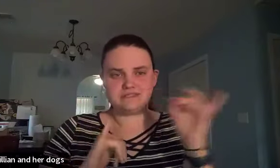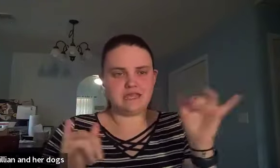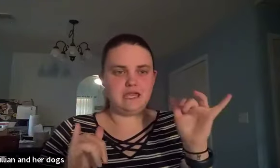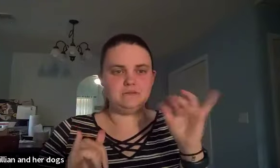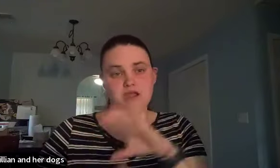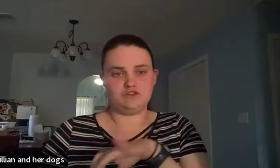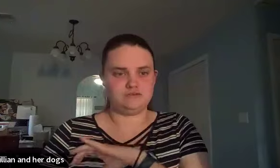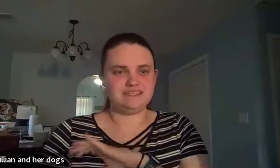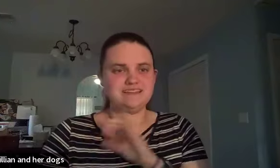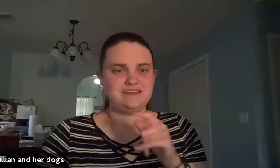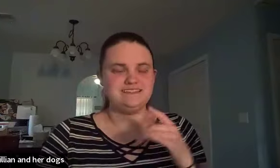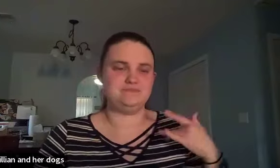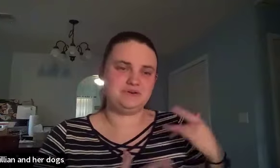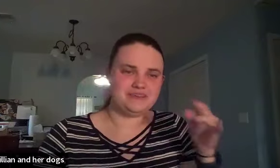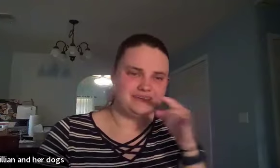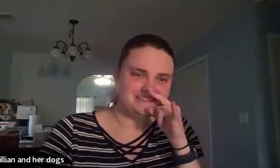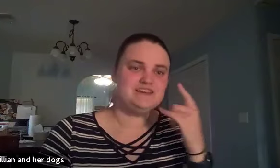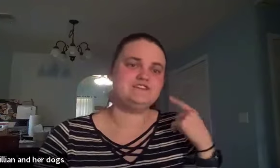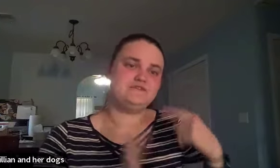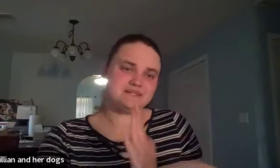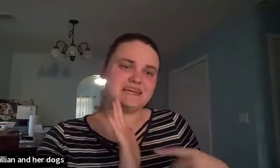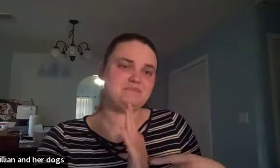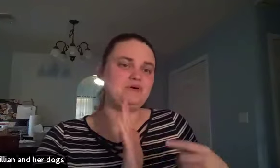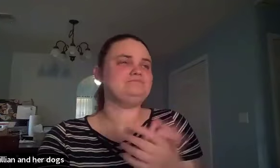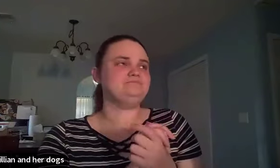the same characteristics as typical kids. So for example,